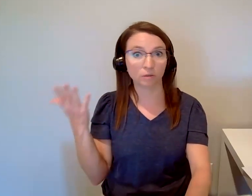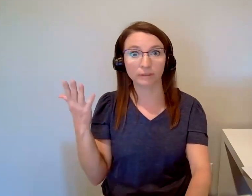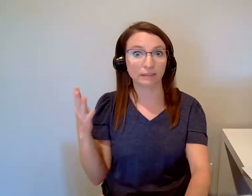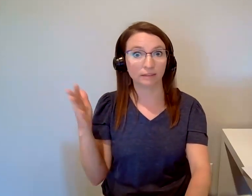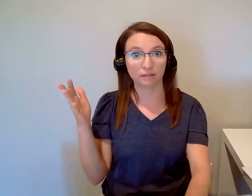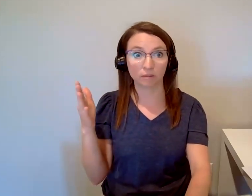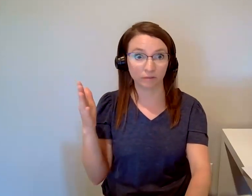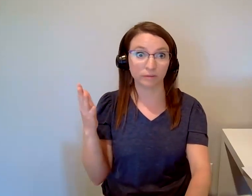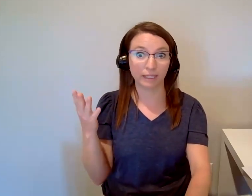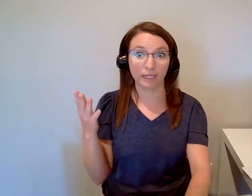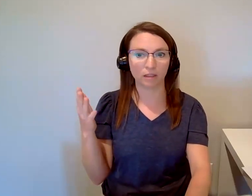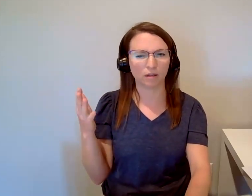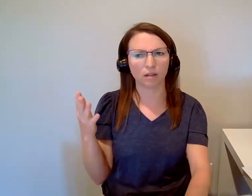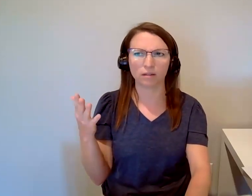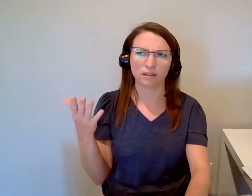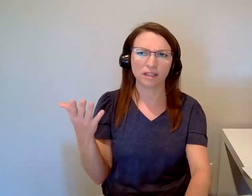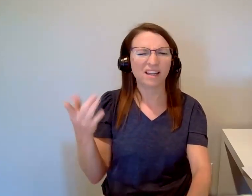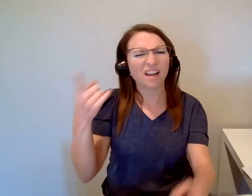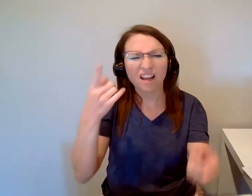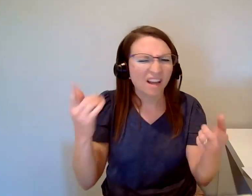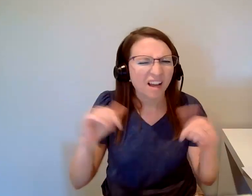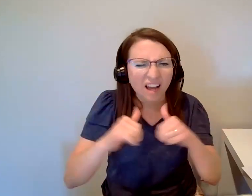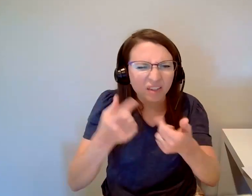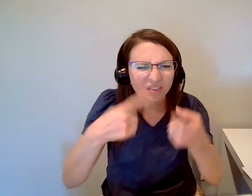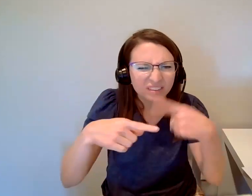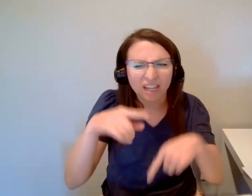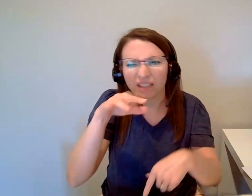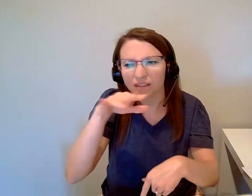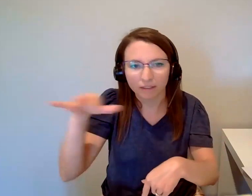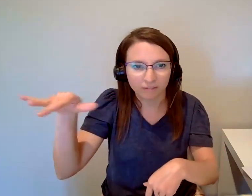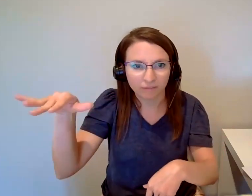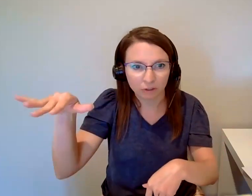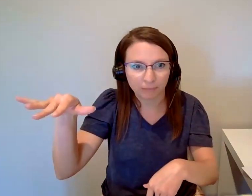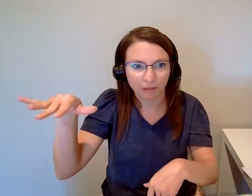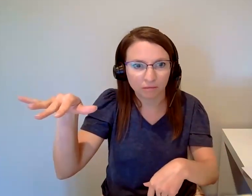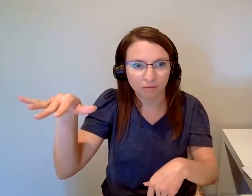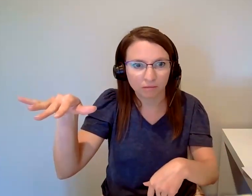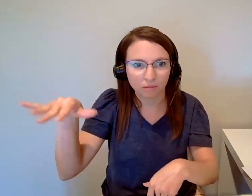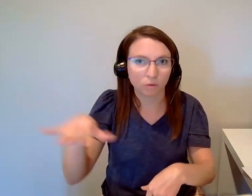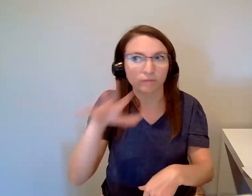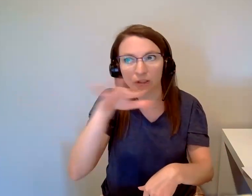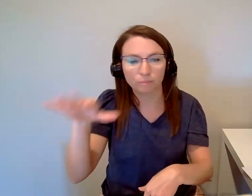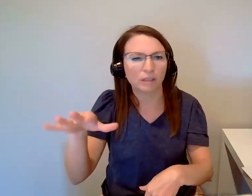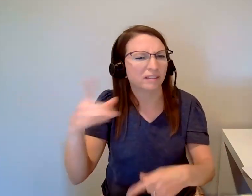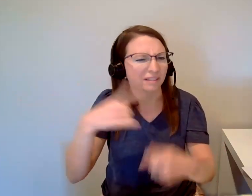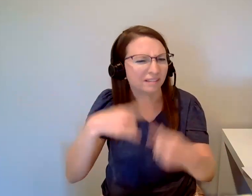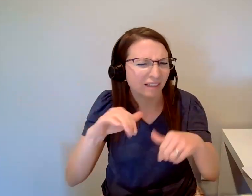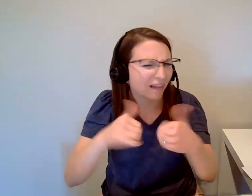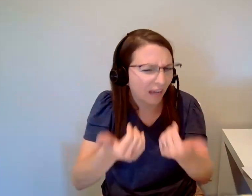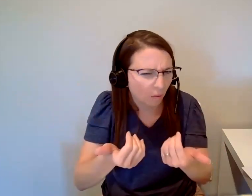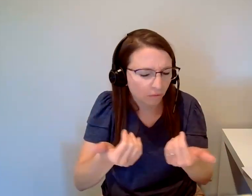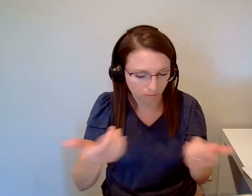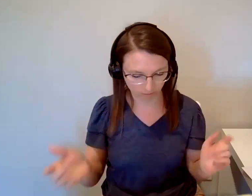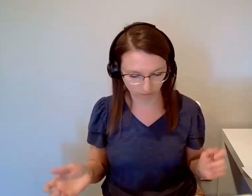always also say, how do you sign and then finger spell? Or finger spell and then sign how?